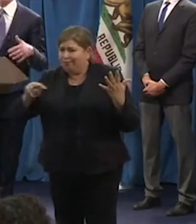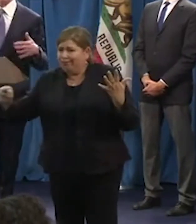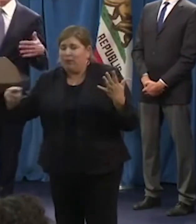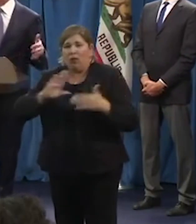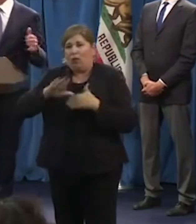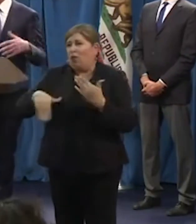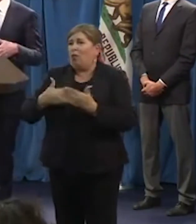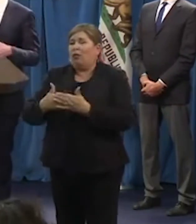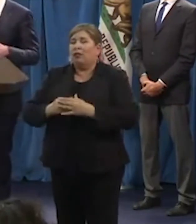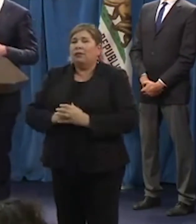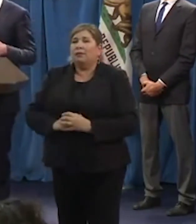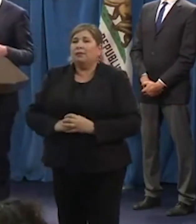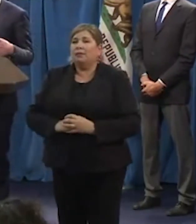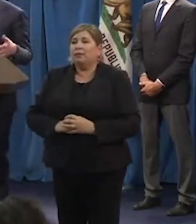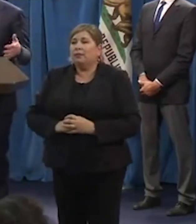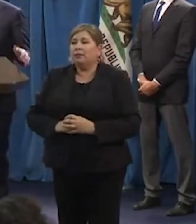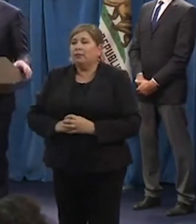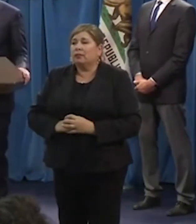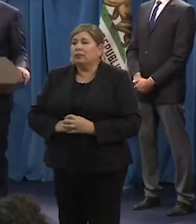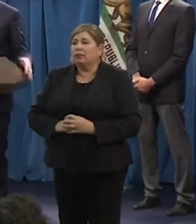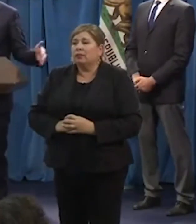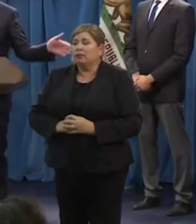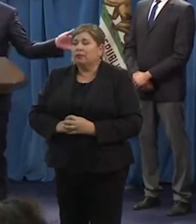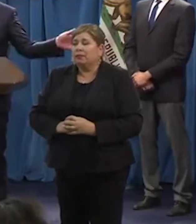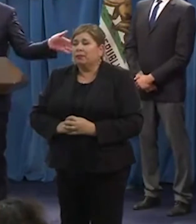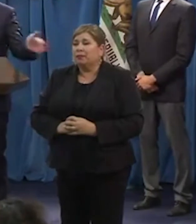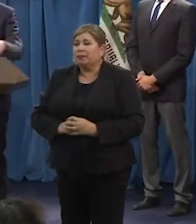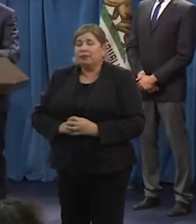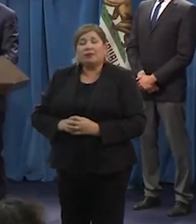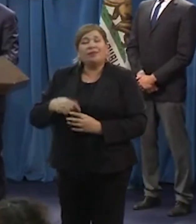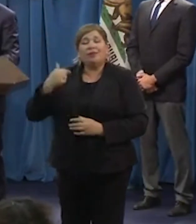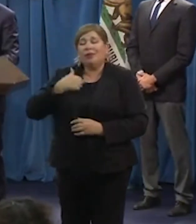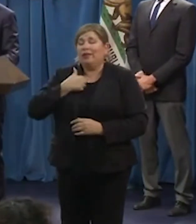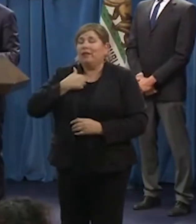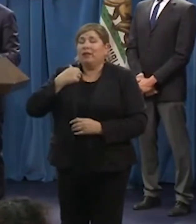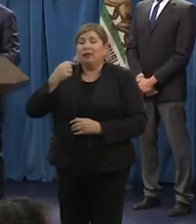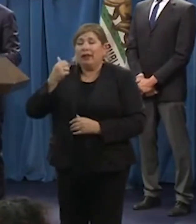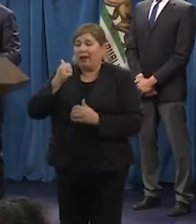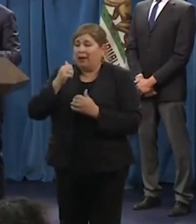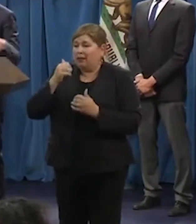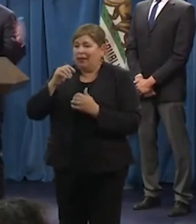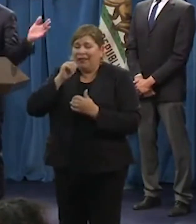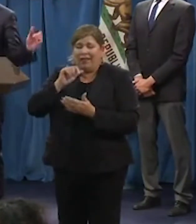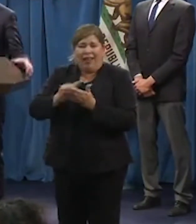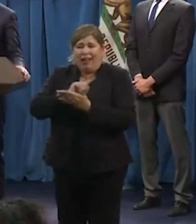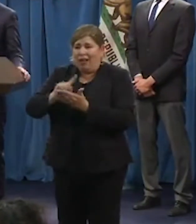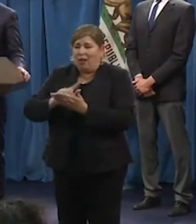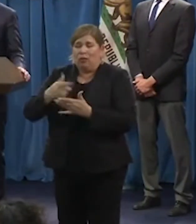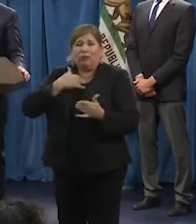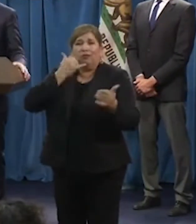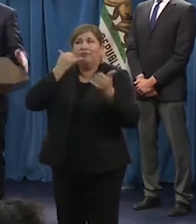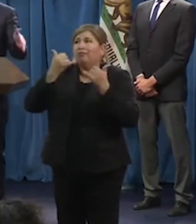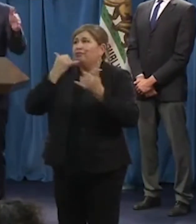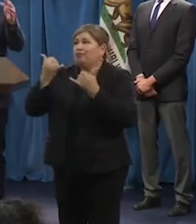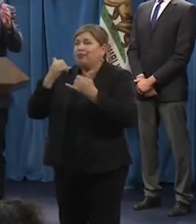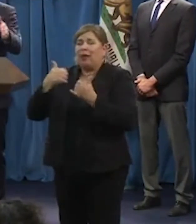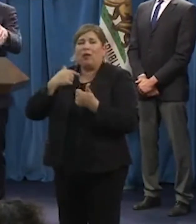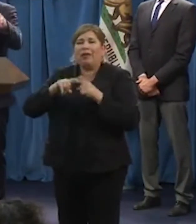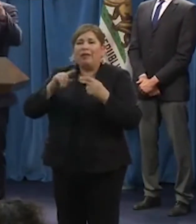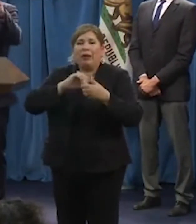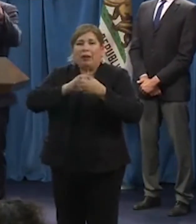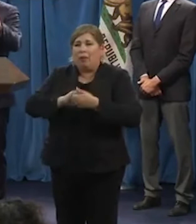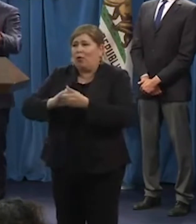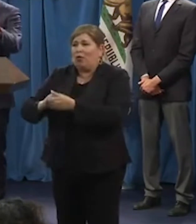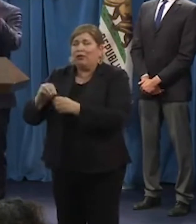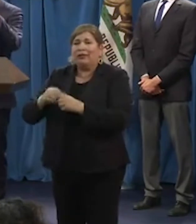not an hour that goes by, hasn't in the last couple weeks, where we're not on a conference call with partners all throughout the state of California in